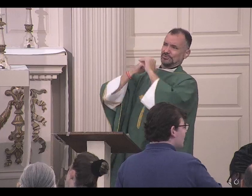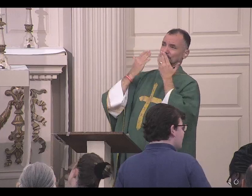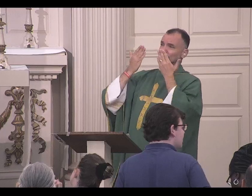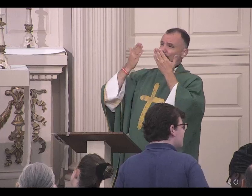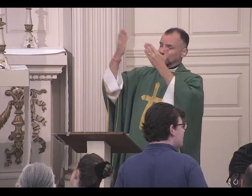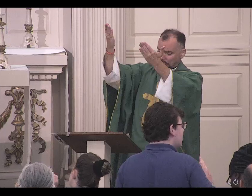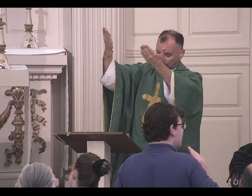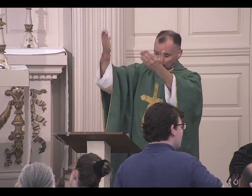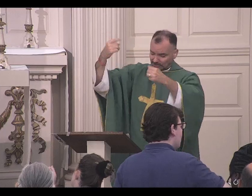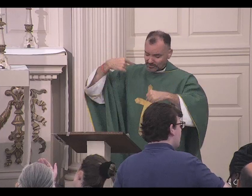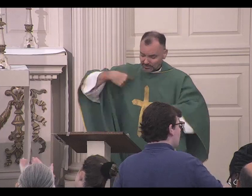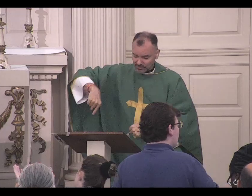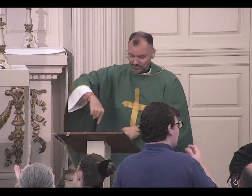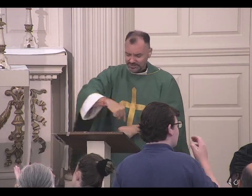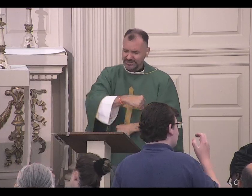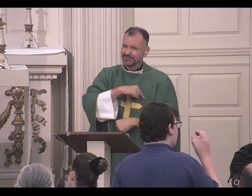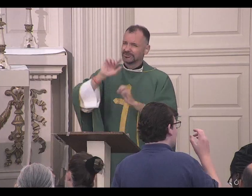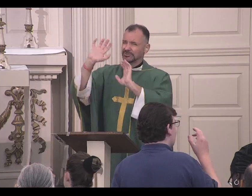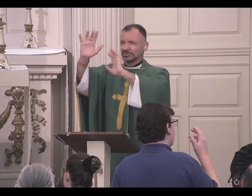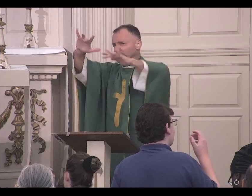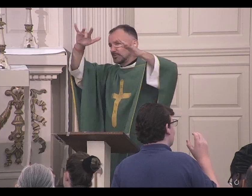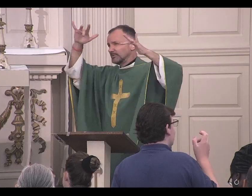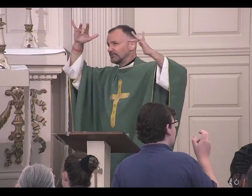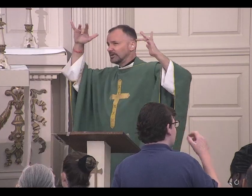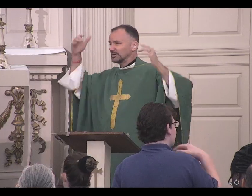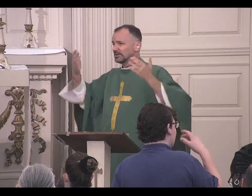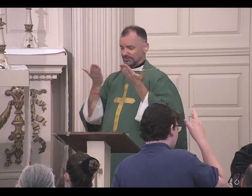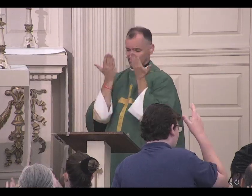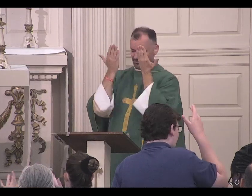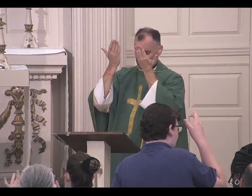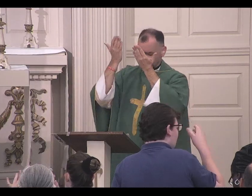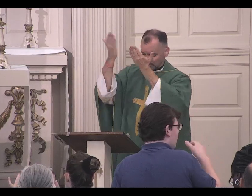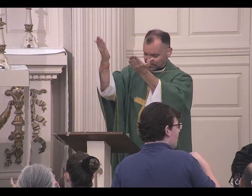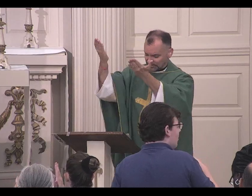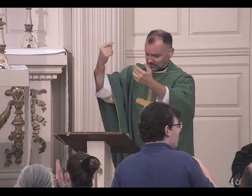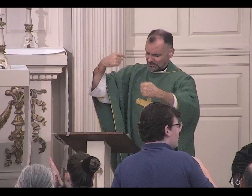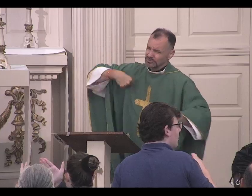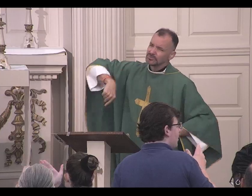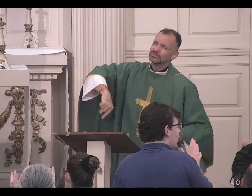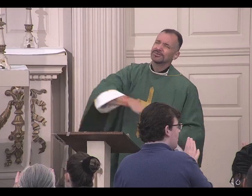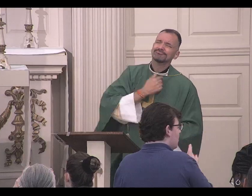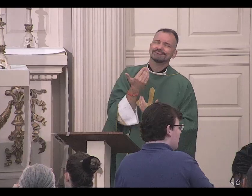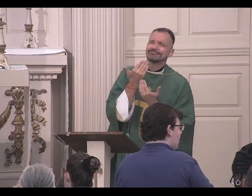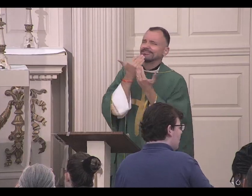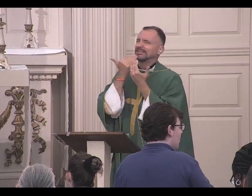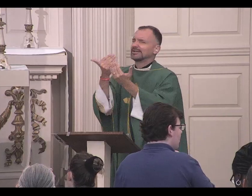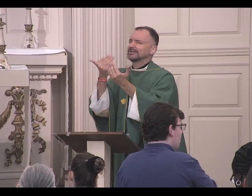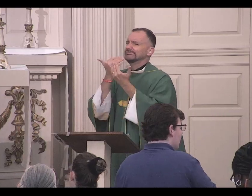Almighty Father, Lord Jesus Christ, only begotten